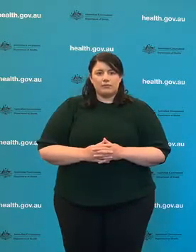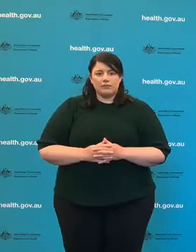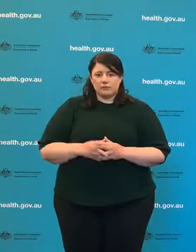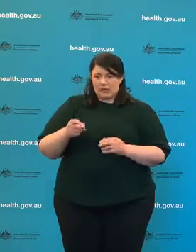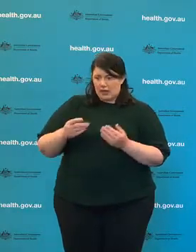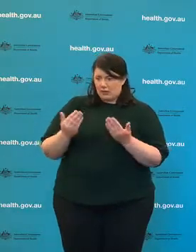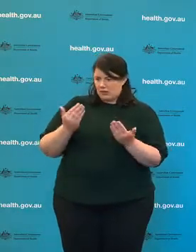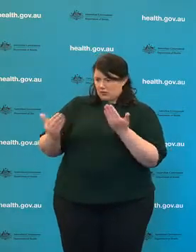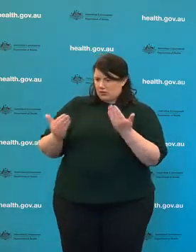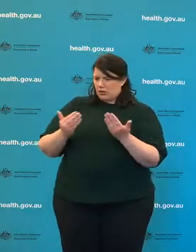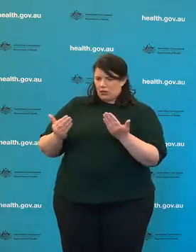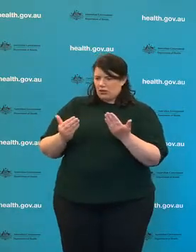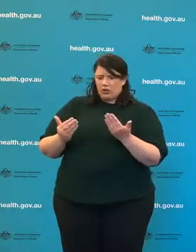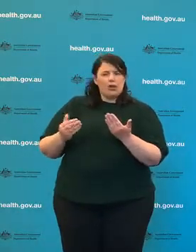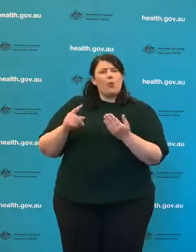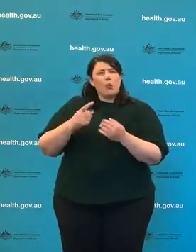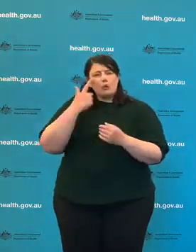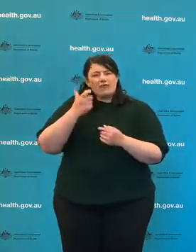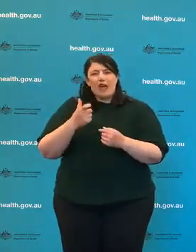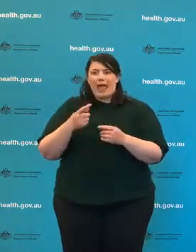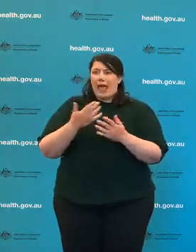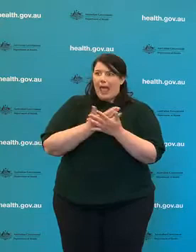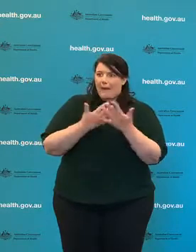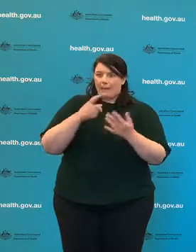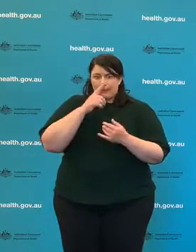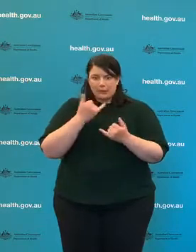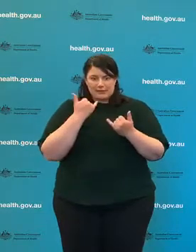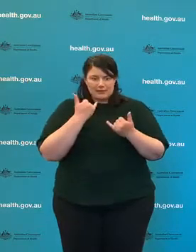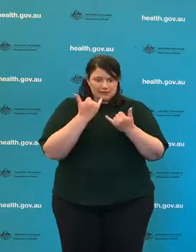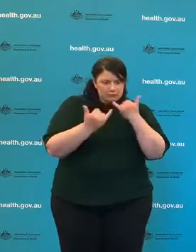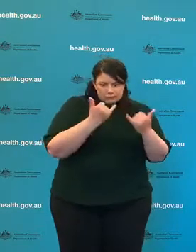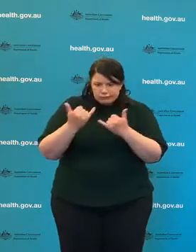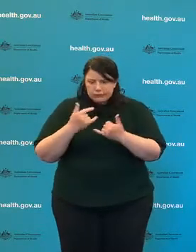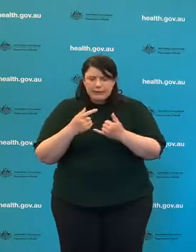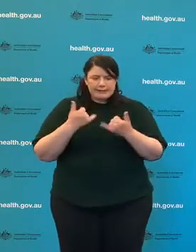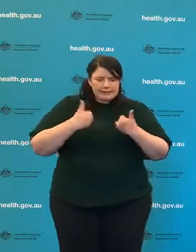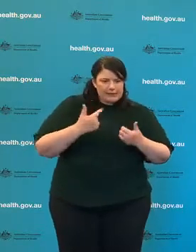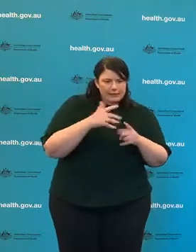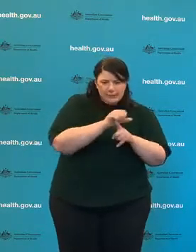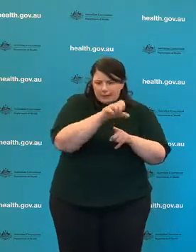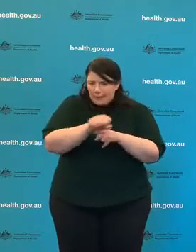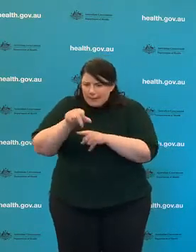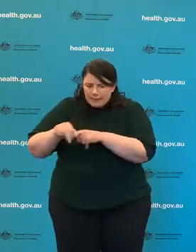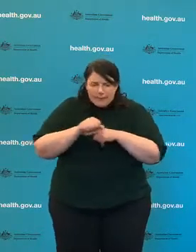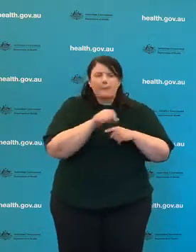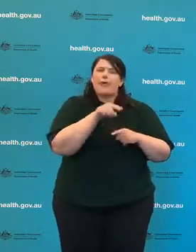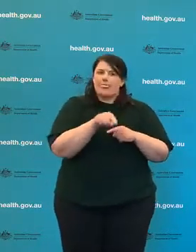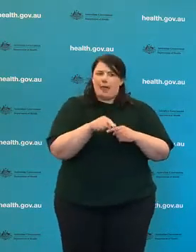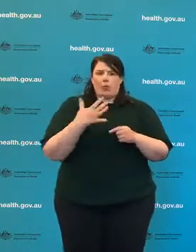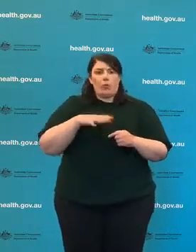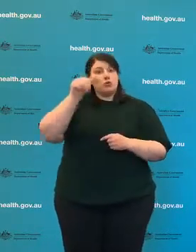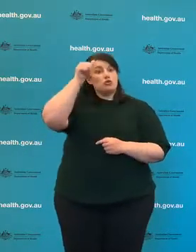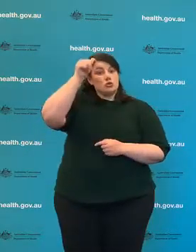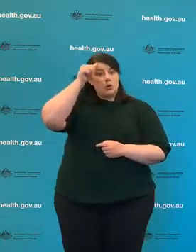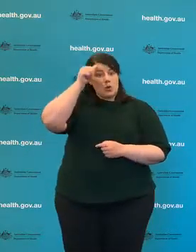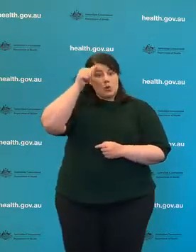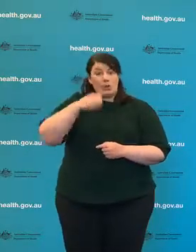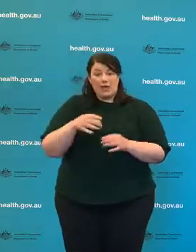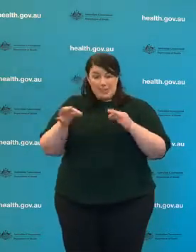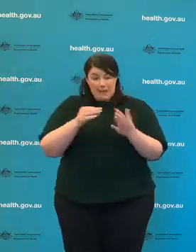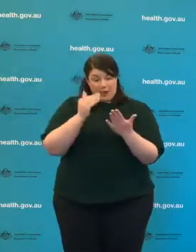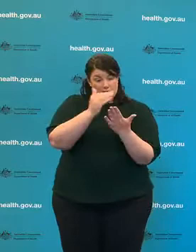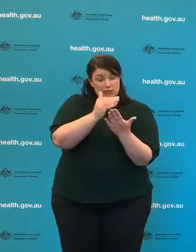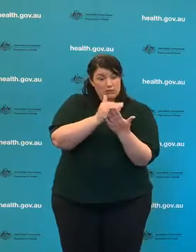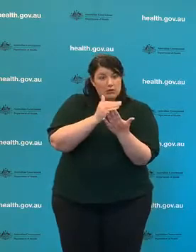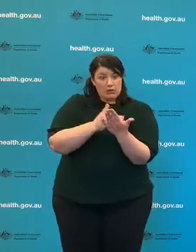really about outcomes. And the outcomes are very clear in the Pandemic Health Intelligence Plan.